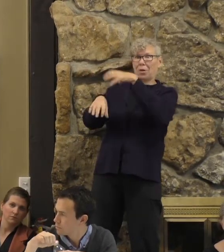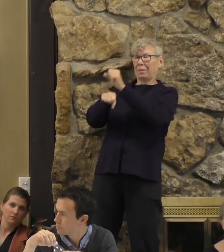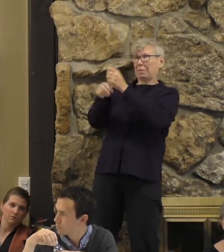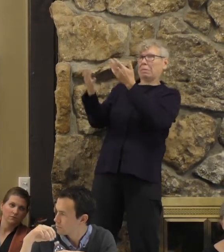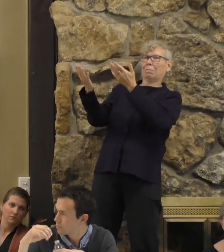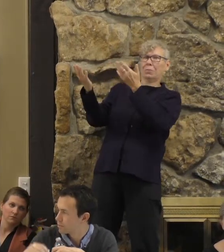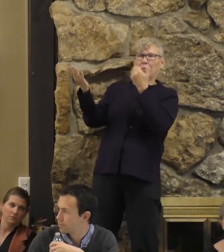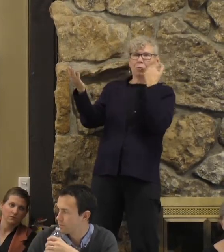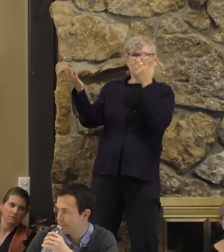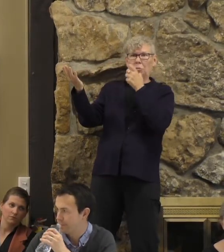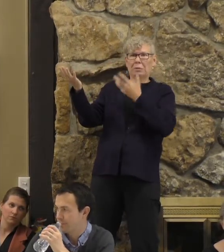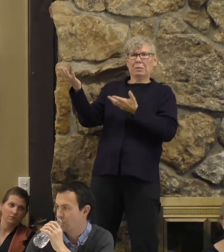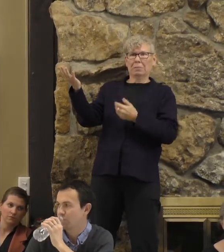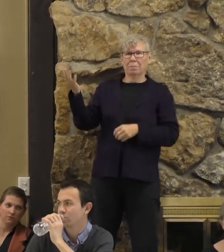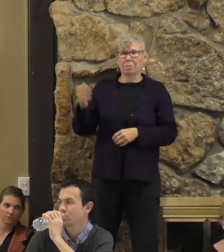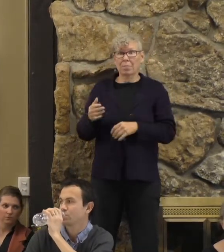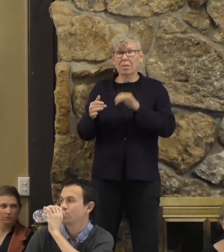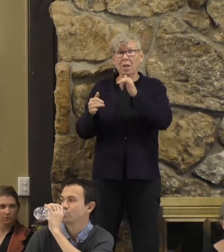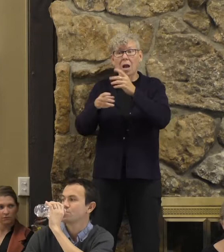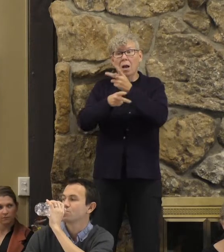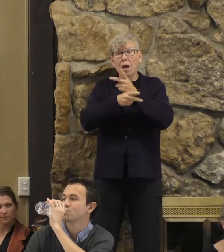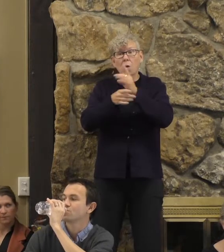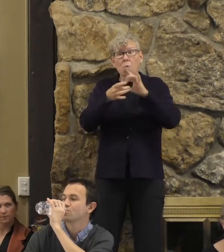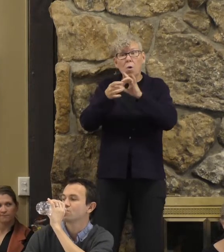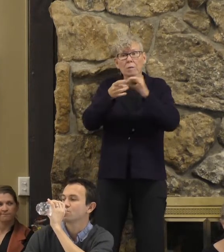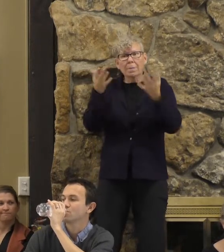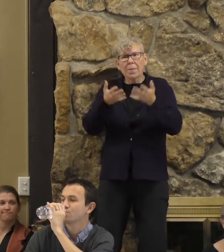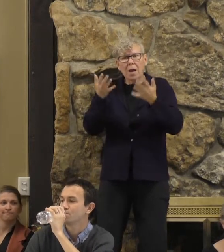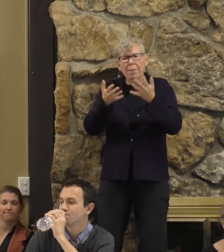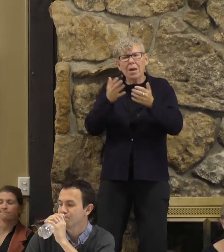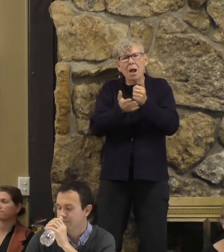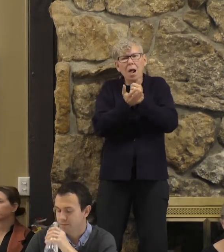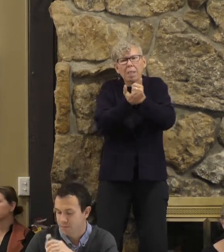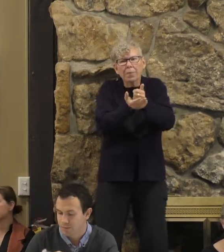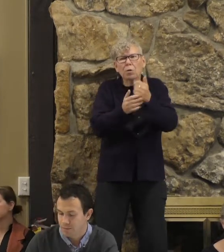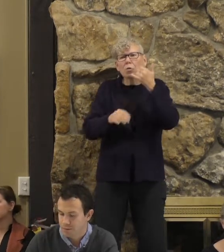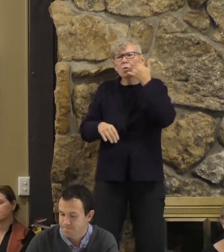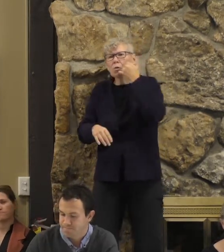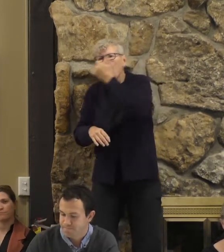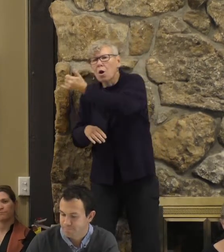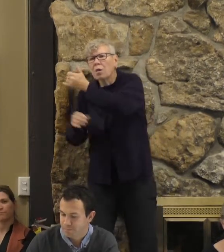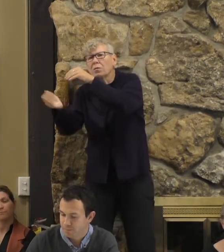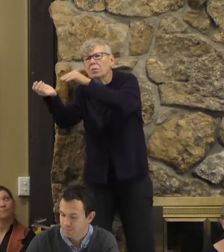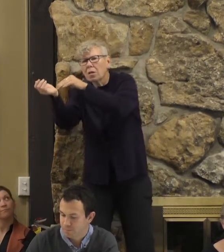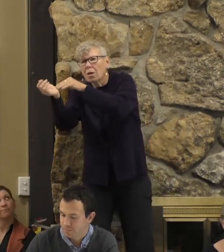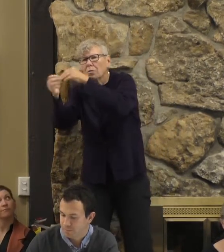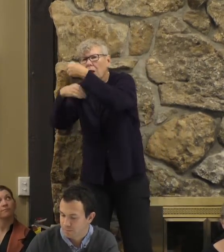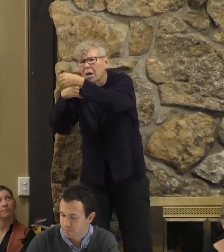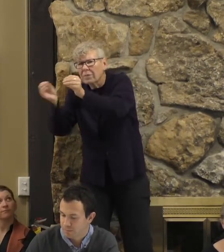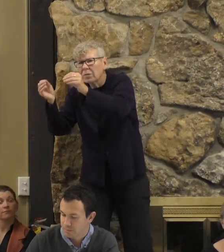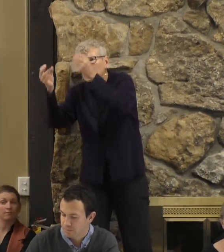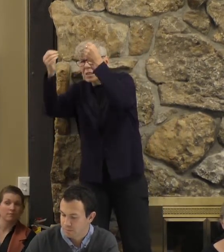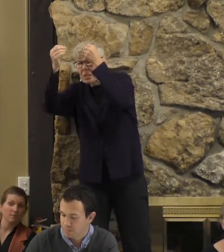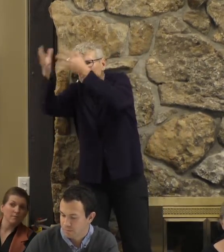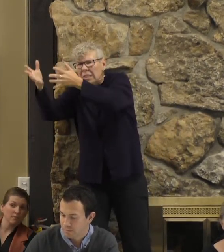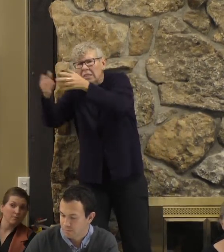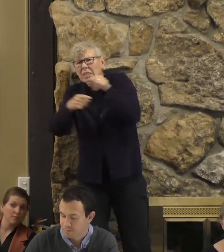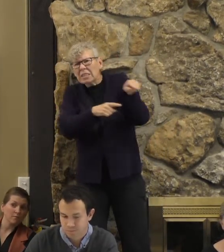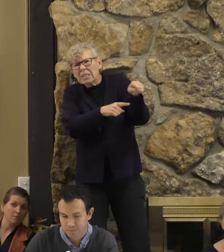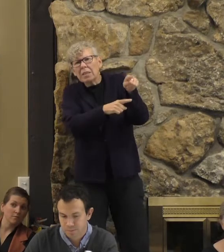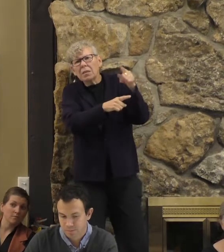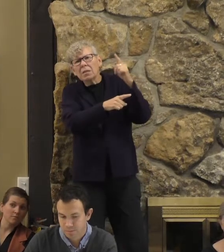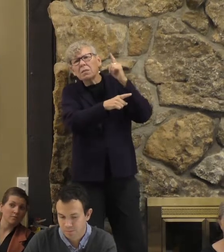could make that call to the doctor's office, let them know that the person is hearing impaired and will need an